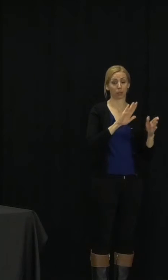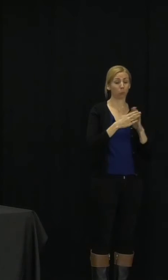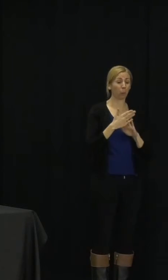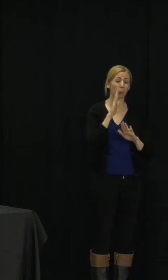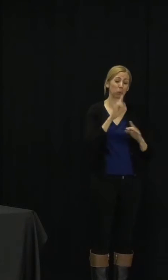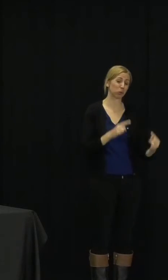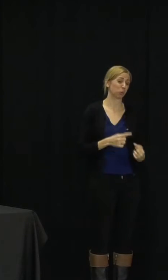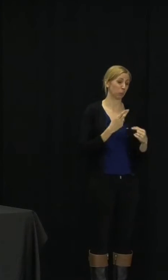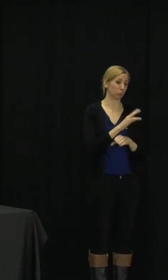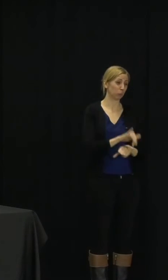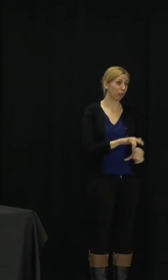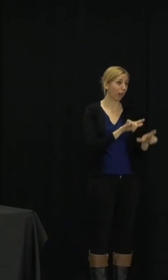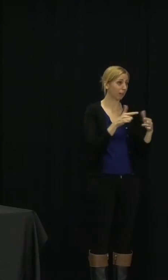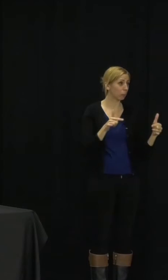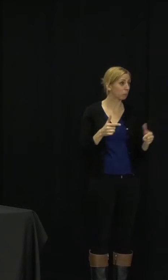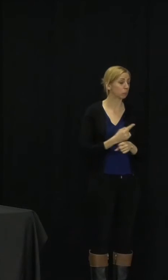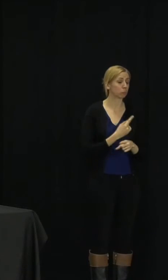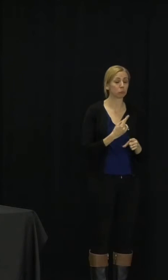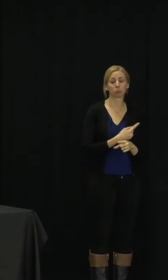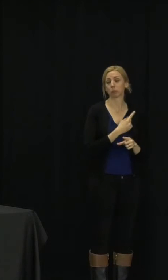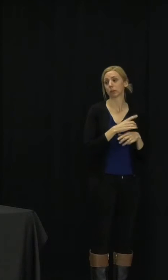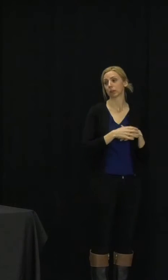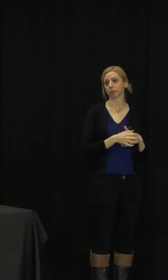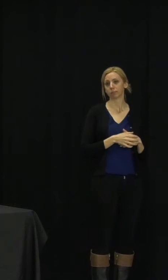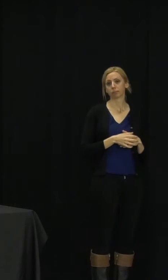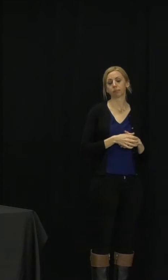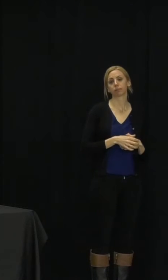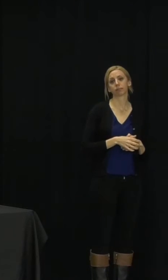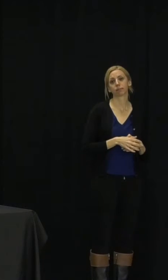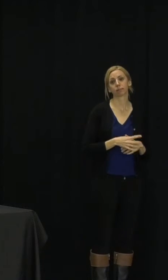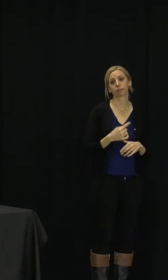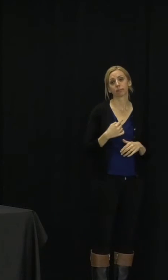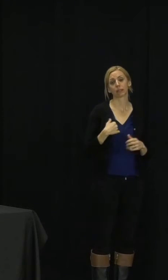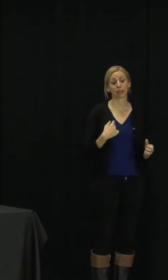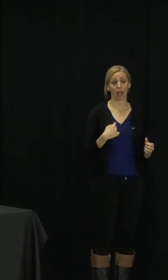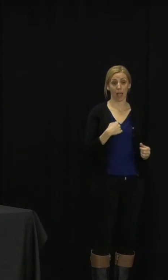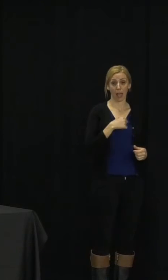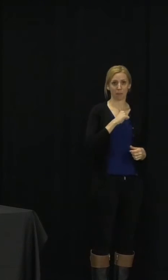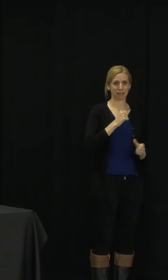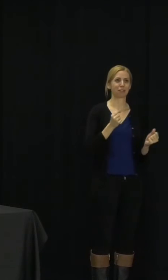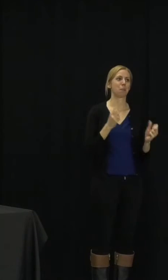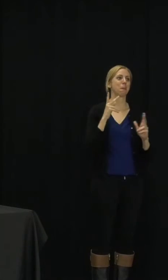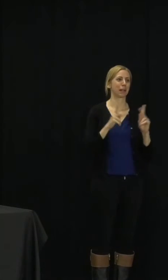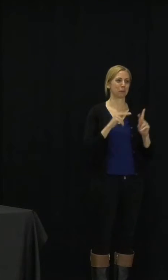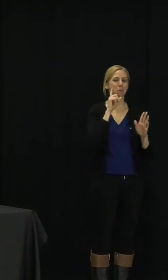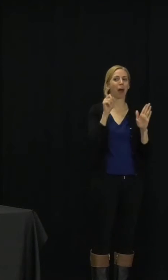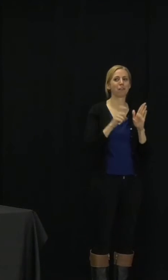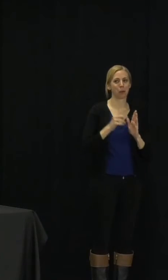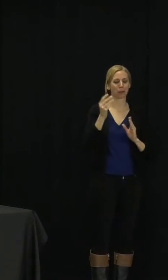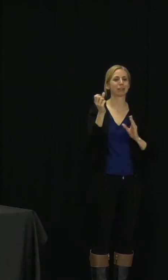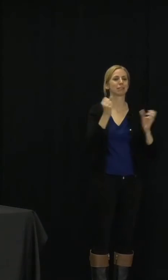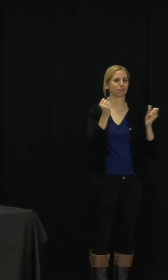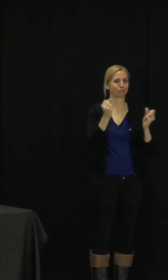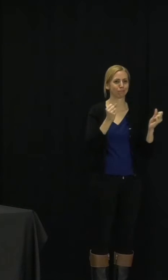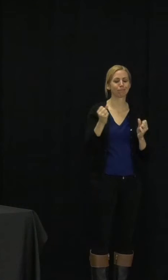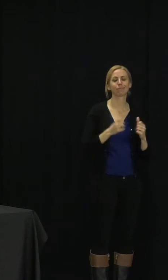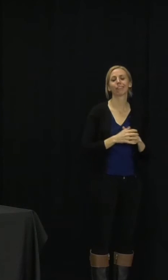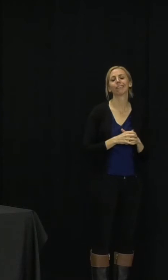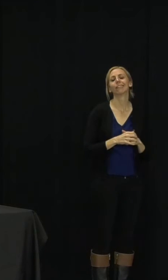often, leadership is really tied, especially in the nonprofit world, to how much money you have raised. And particularly, I think, when it comes to the issue